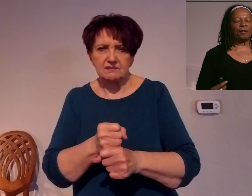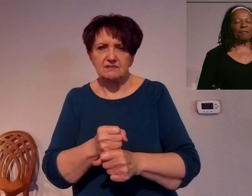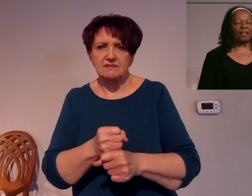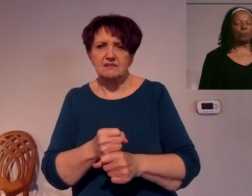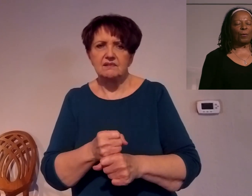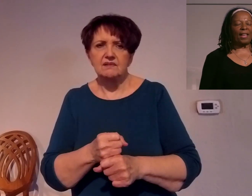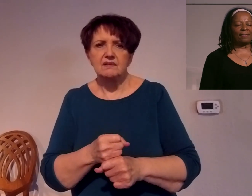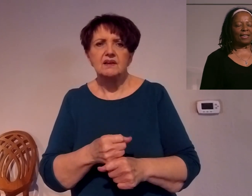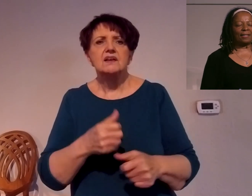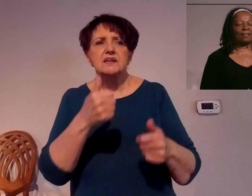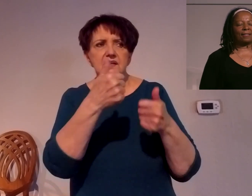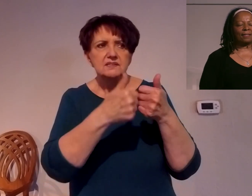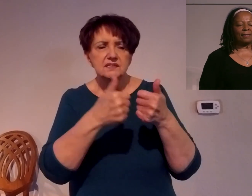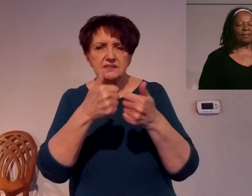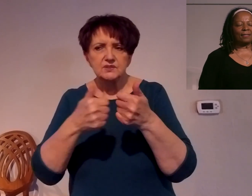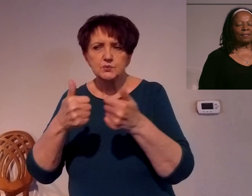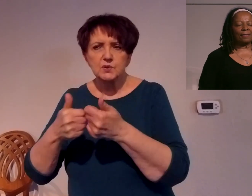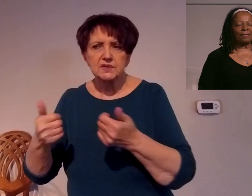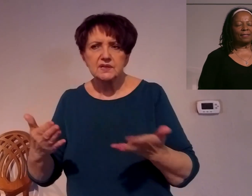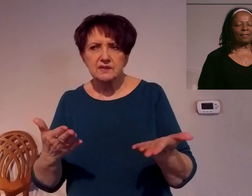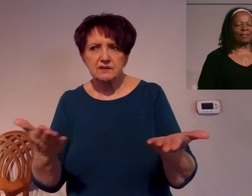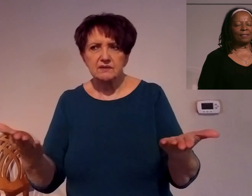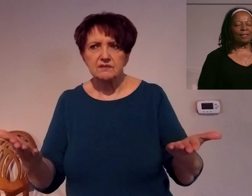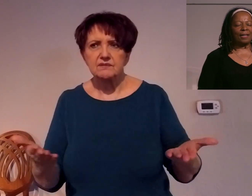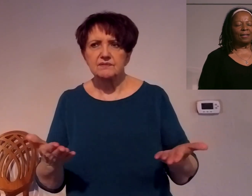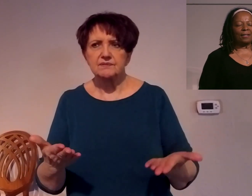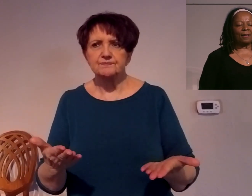and each one of us present